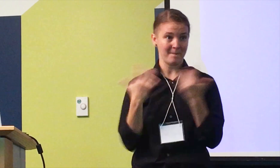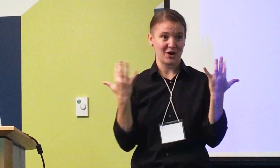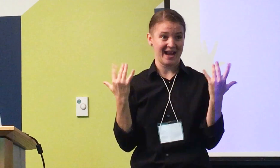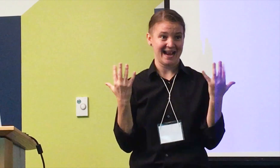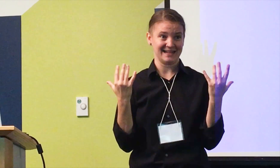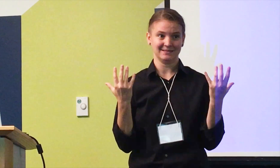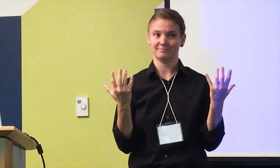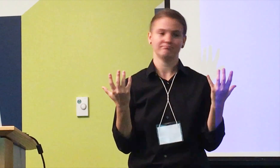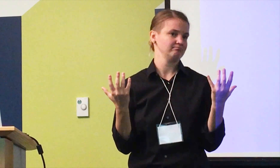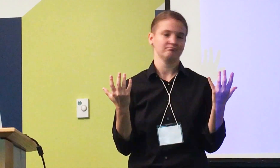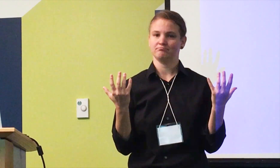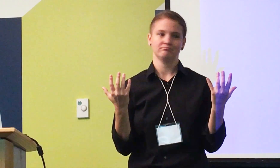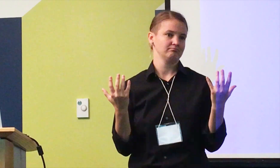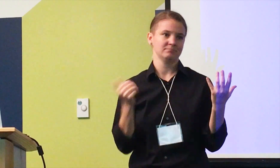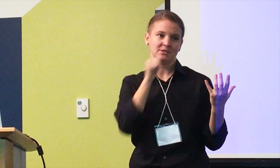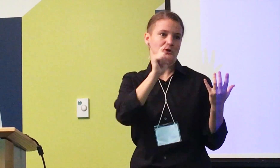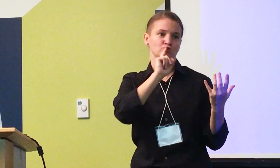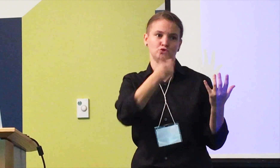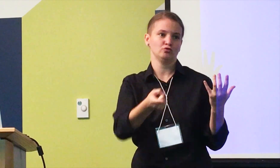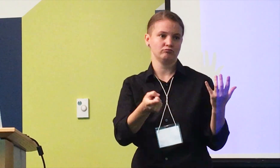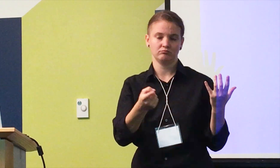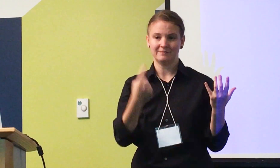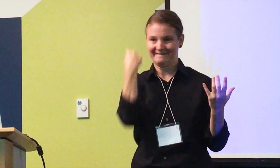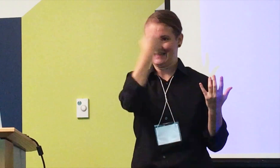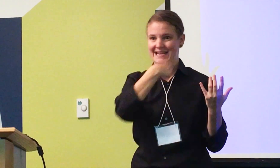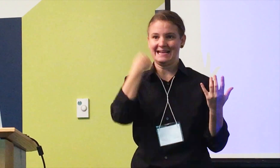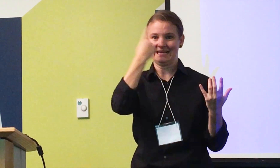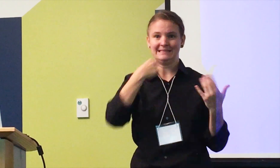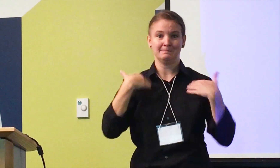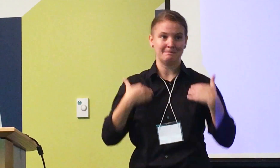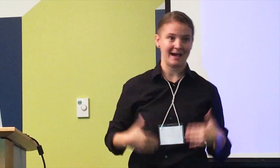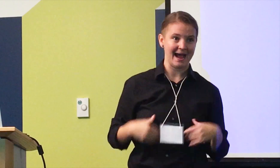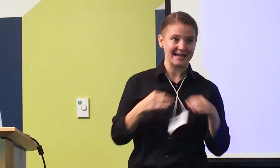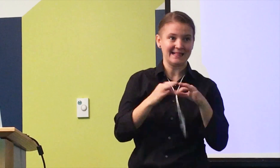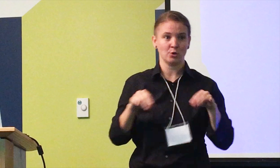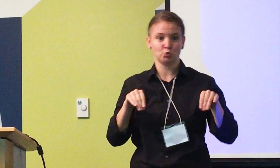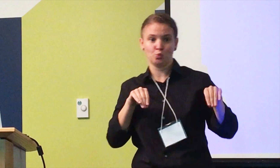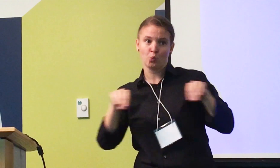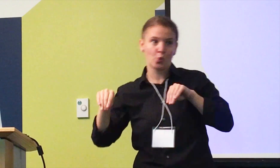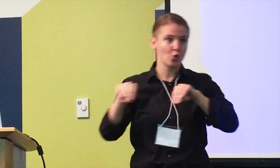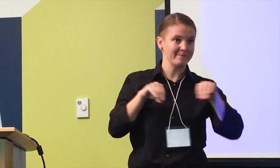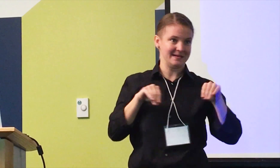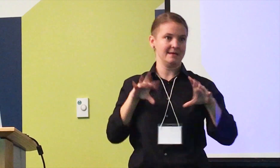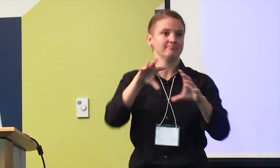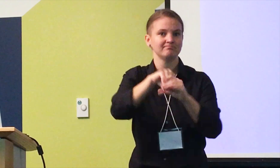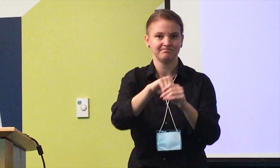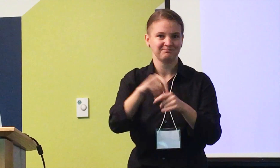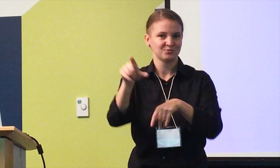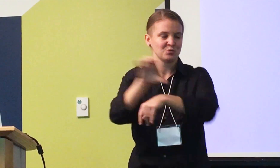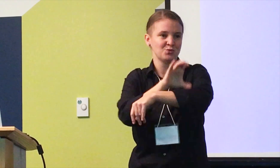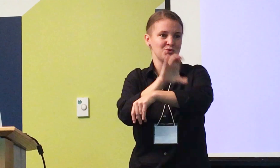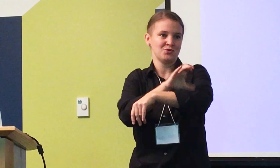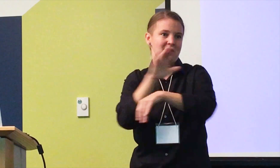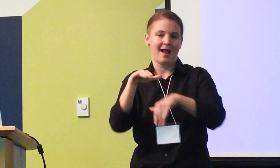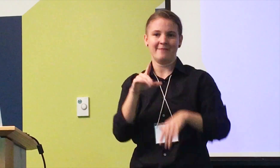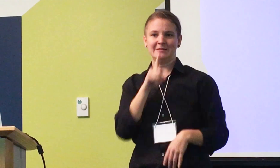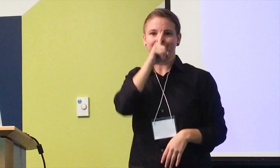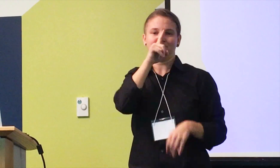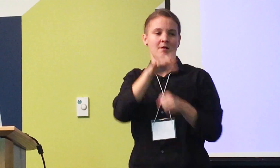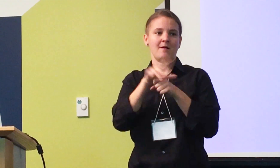effort. And they often focus on the wrong things. They focus on the hands. They forget about the body, the face, and all the other elements